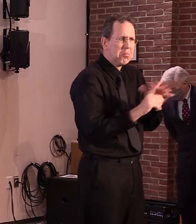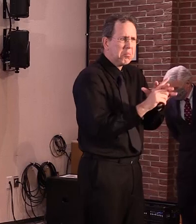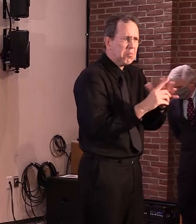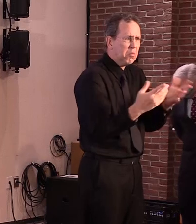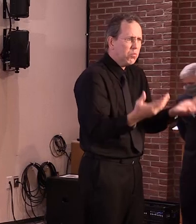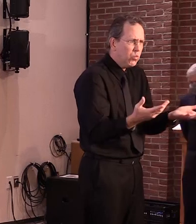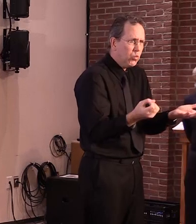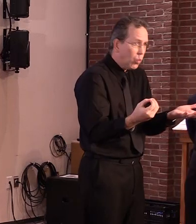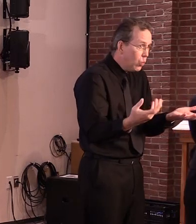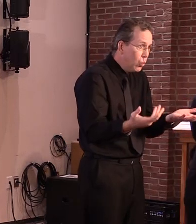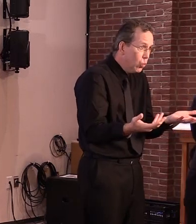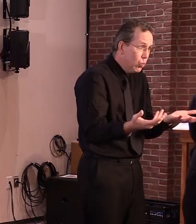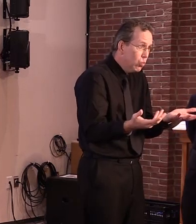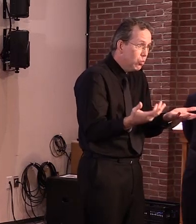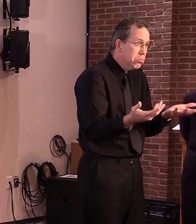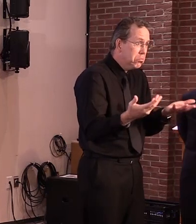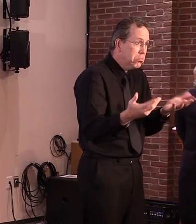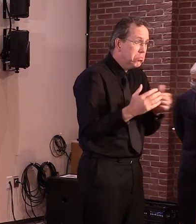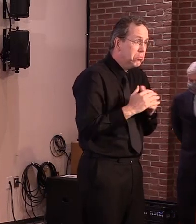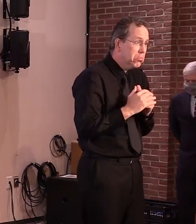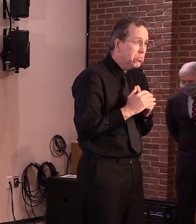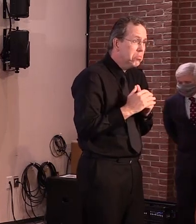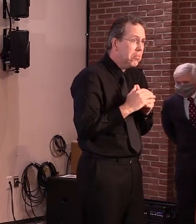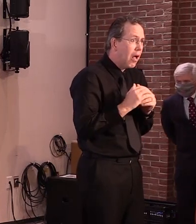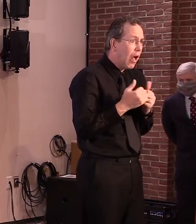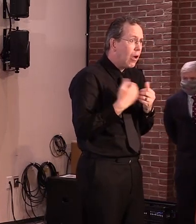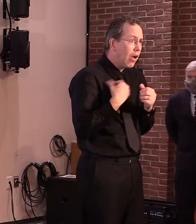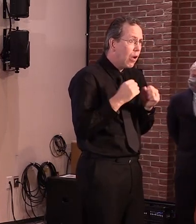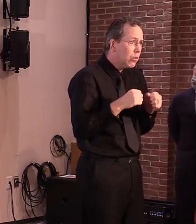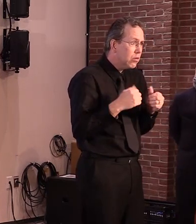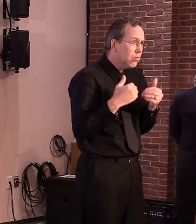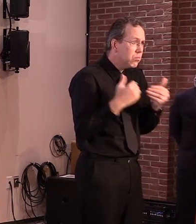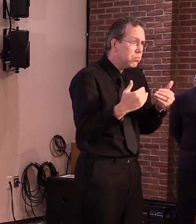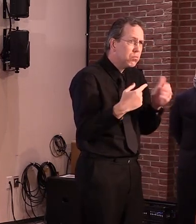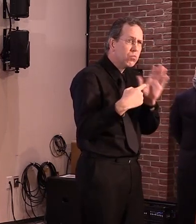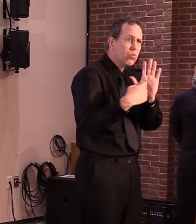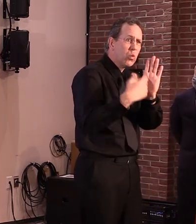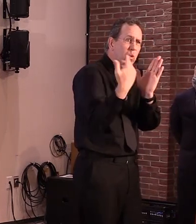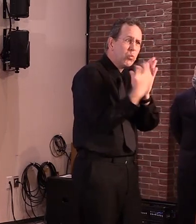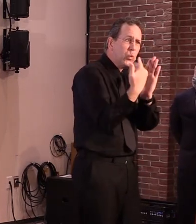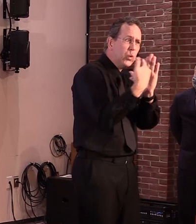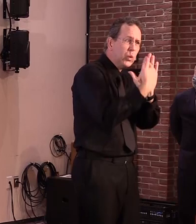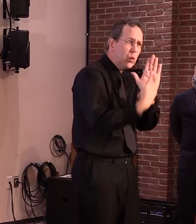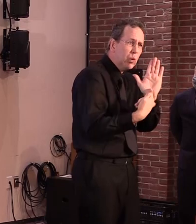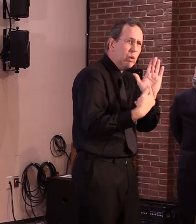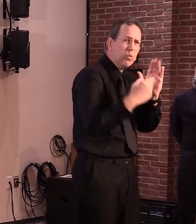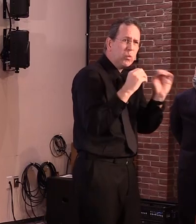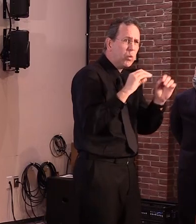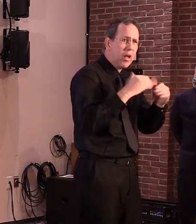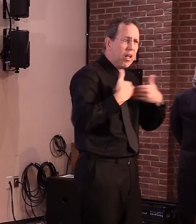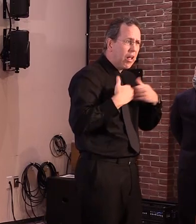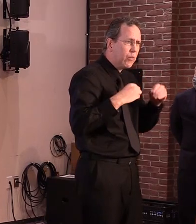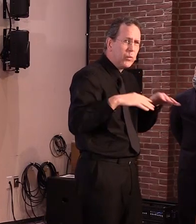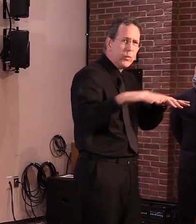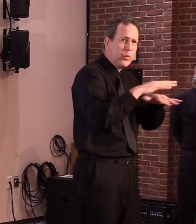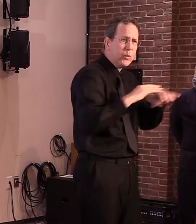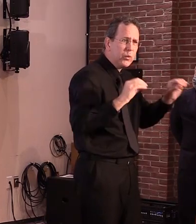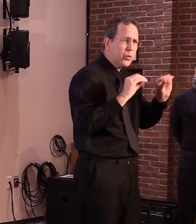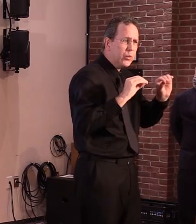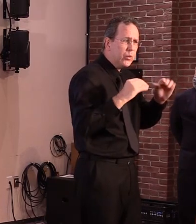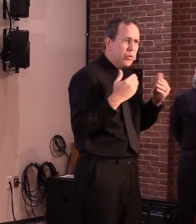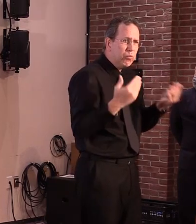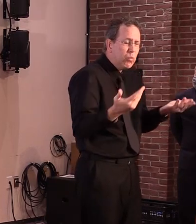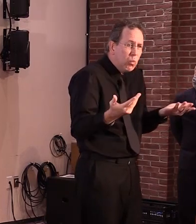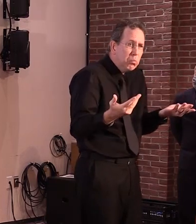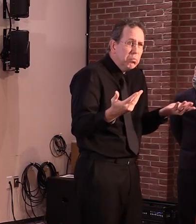would the numbers show that there is a lack of virus actually circulating throughout the community? Or is the assumption that